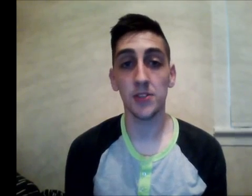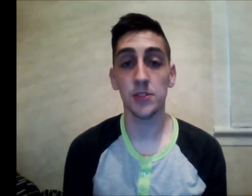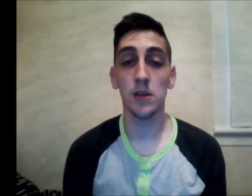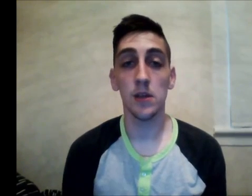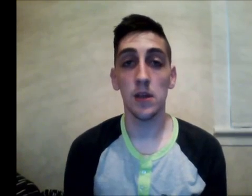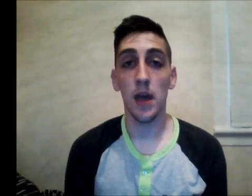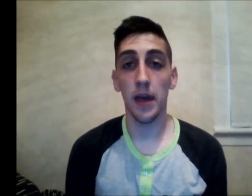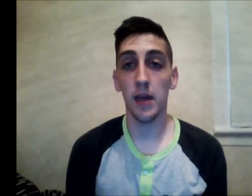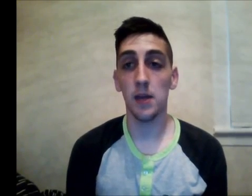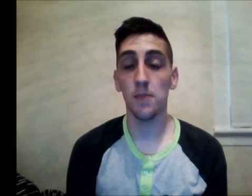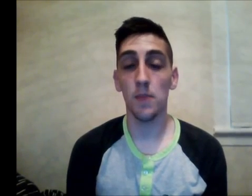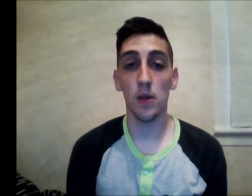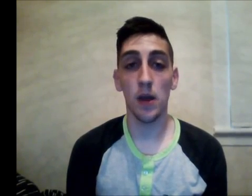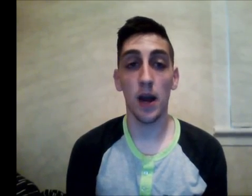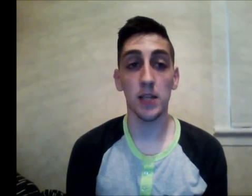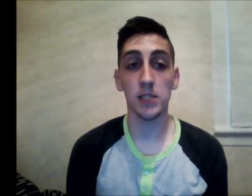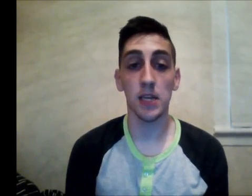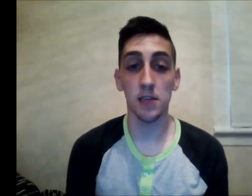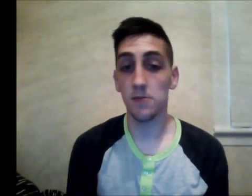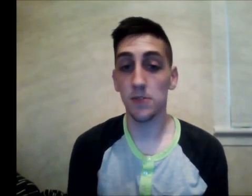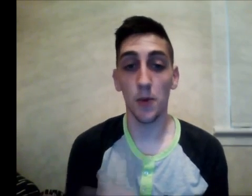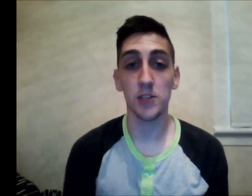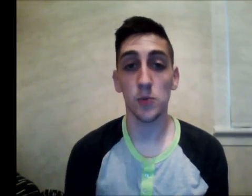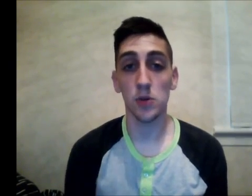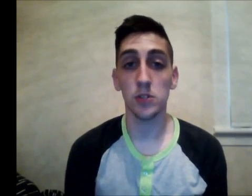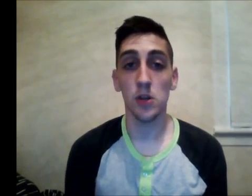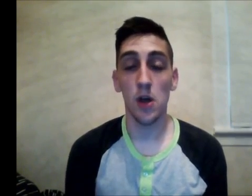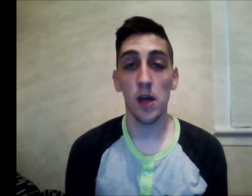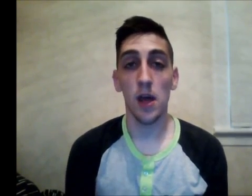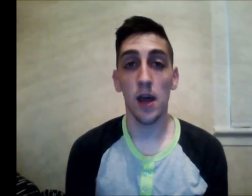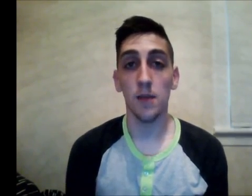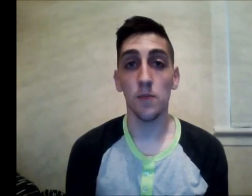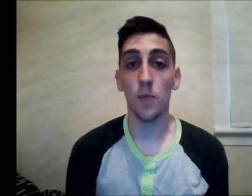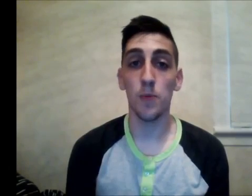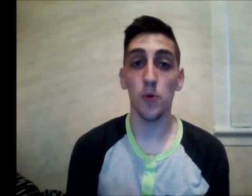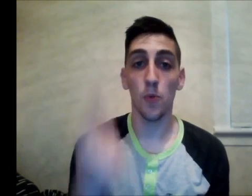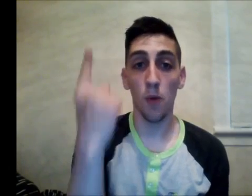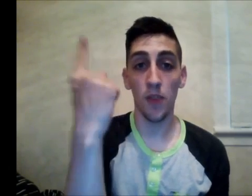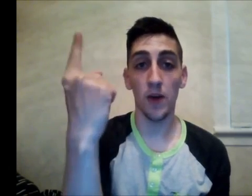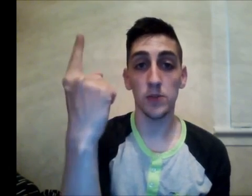maths, and in the wider world, we put